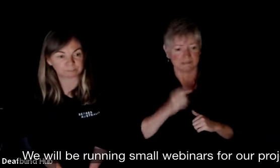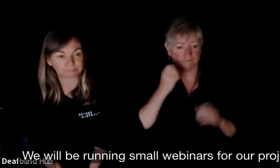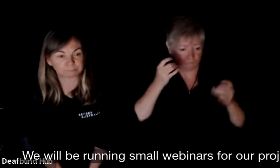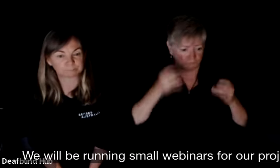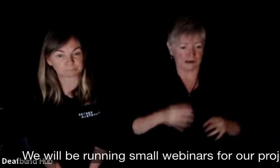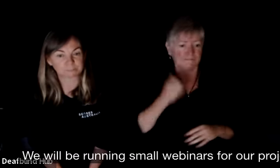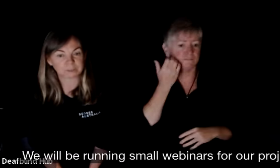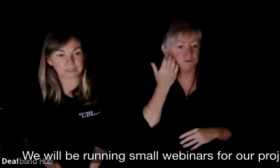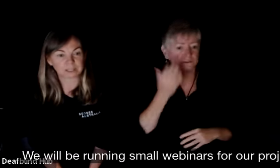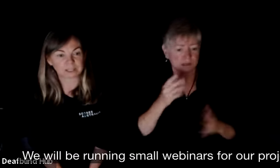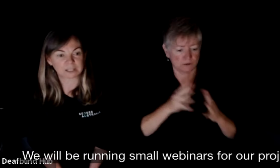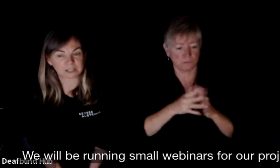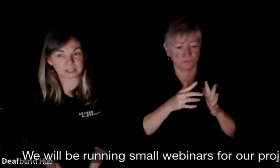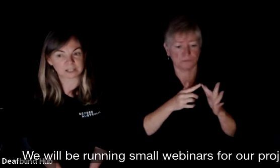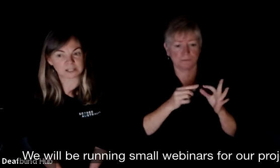webinars.